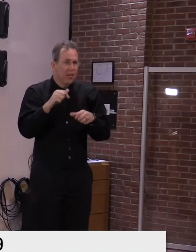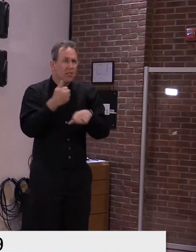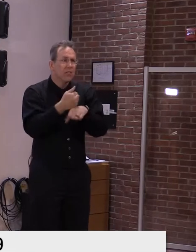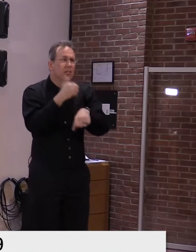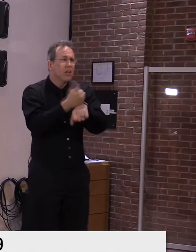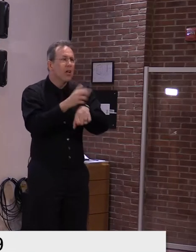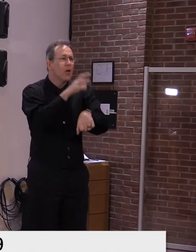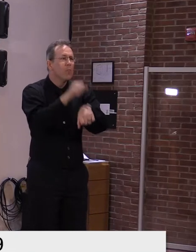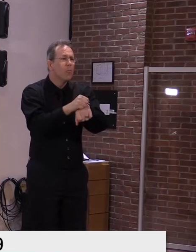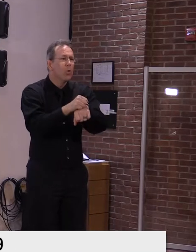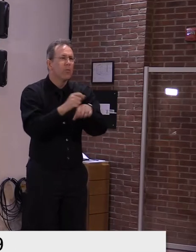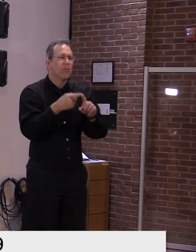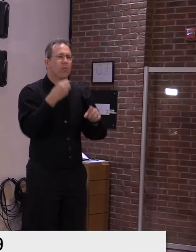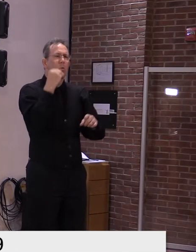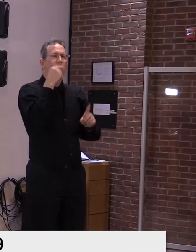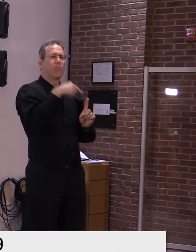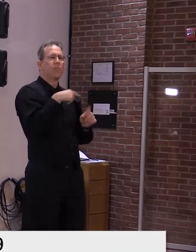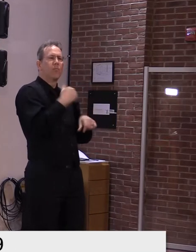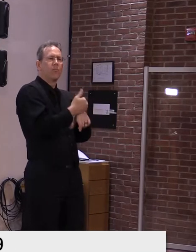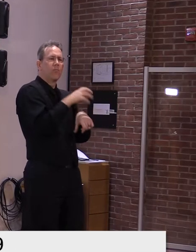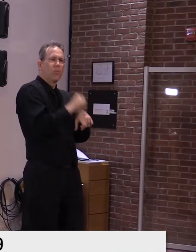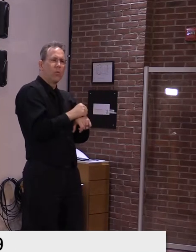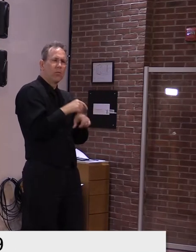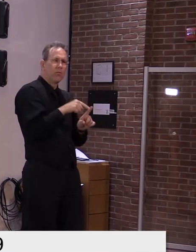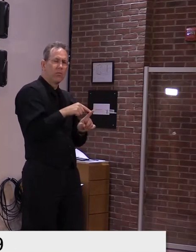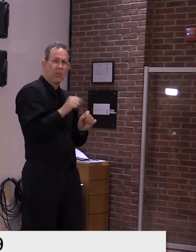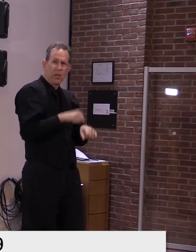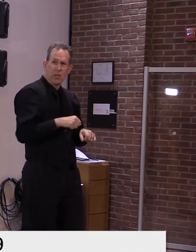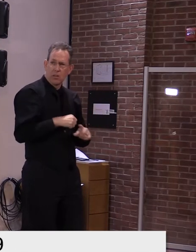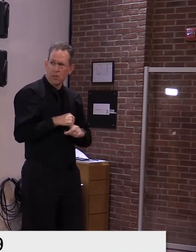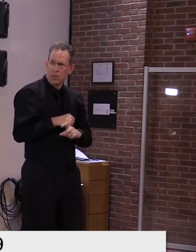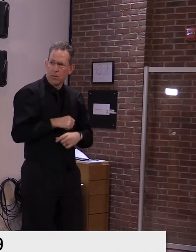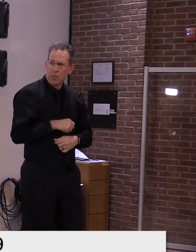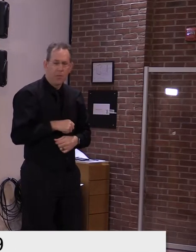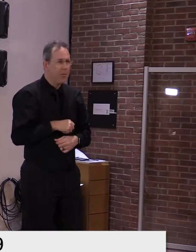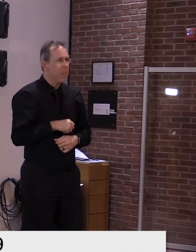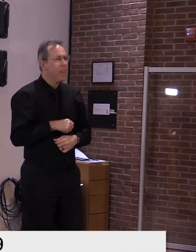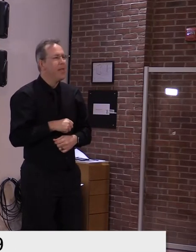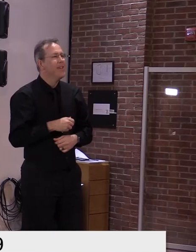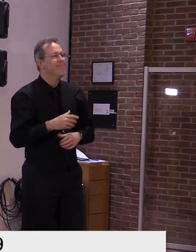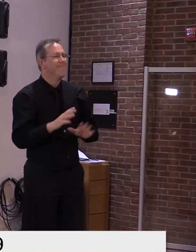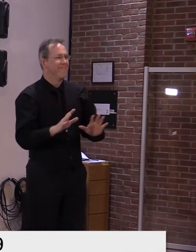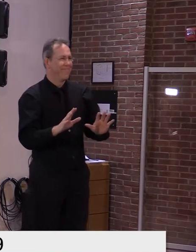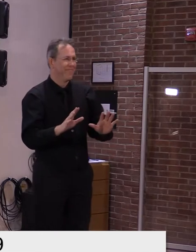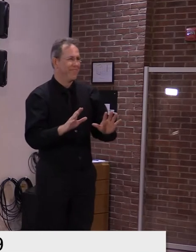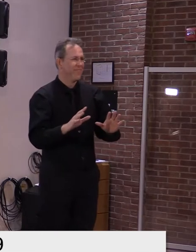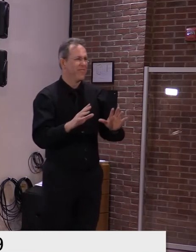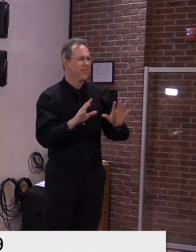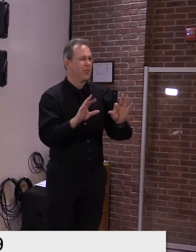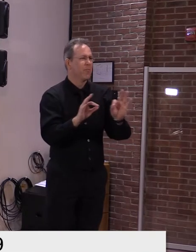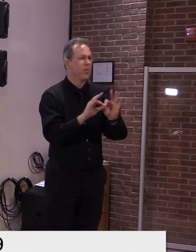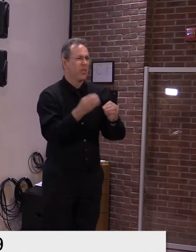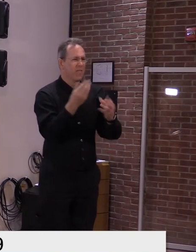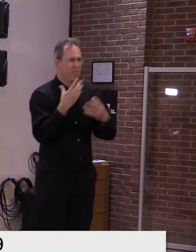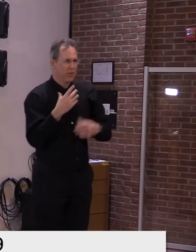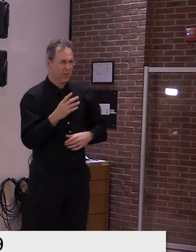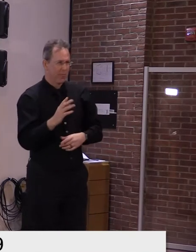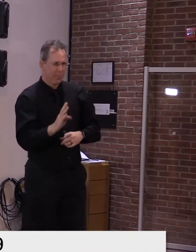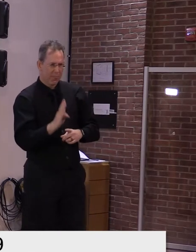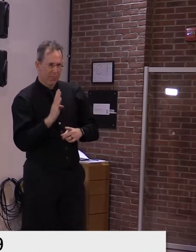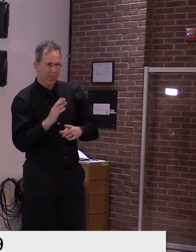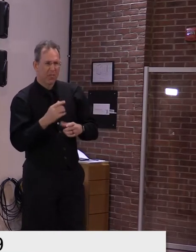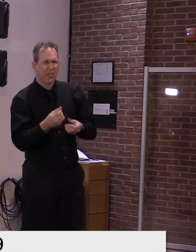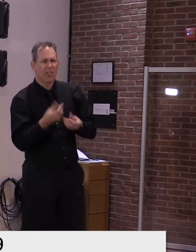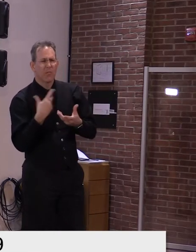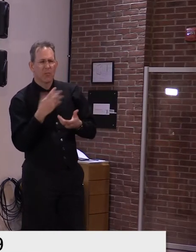don't I get the information for you and I'll see what I can do. How's that? That's great. Thank you. But don't go away because my second question